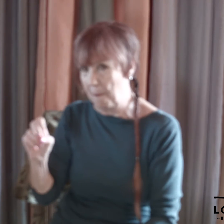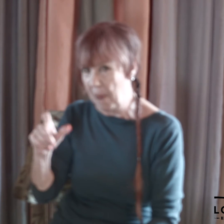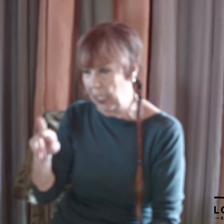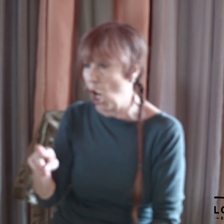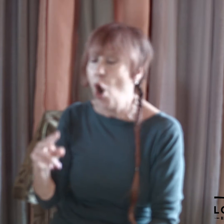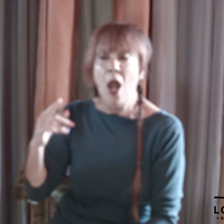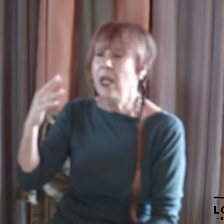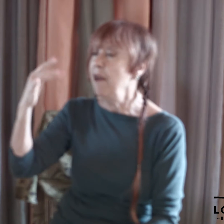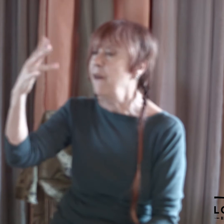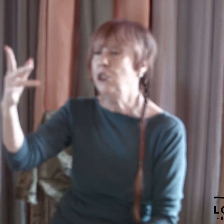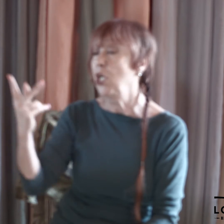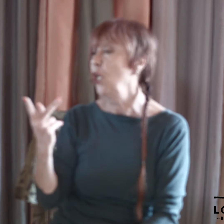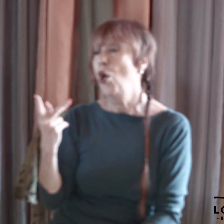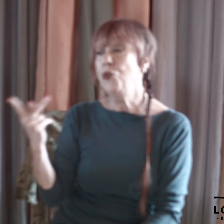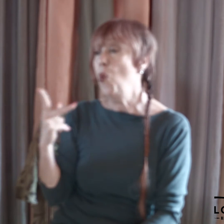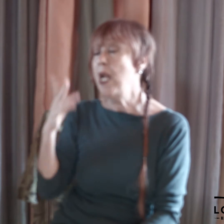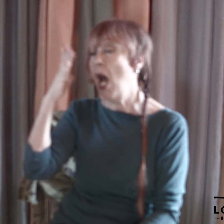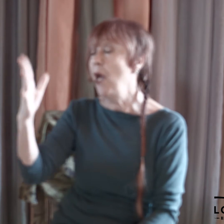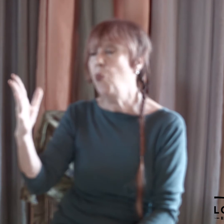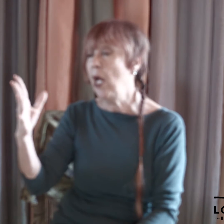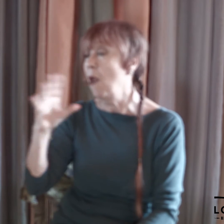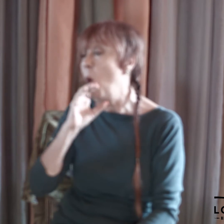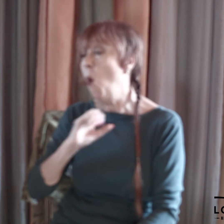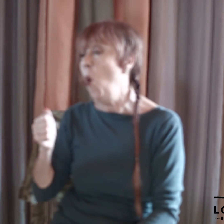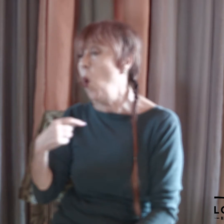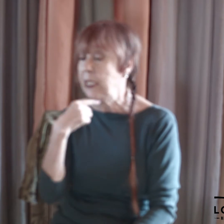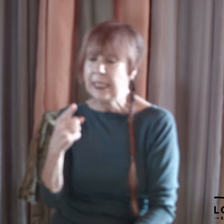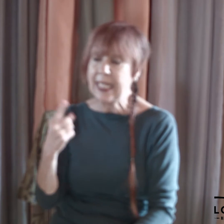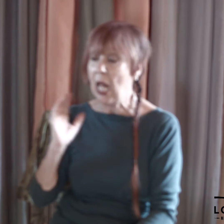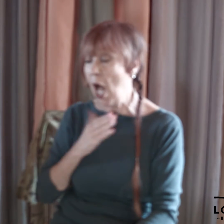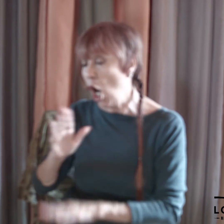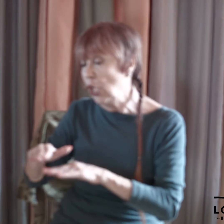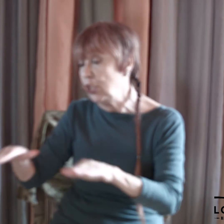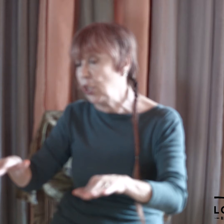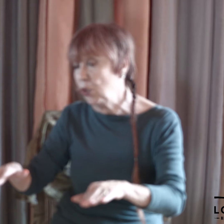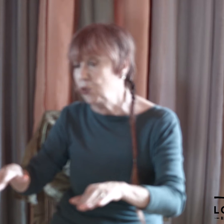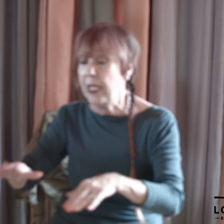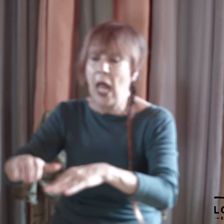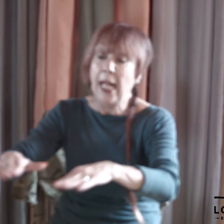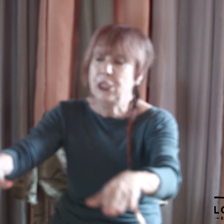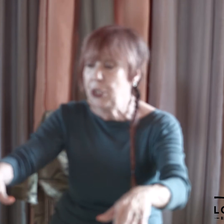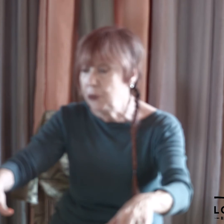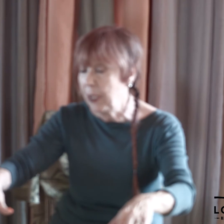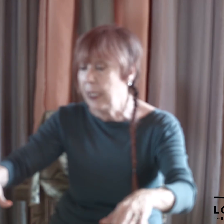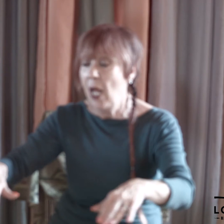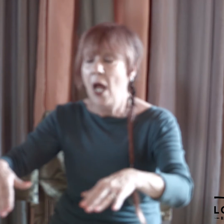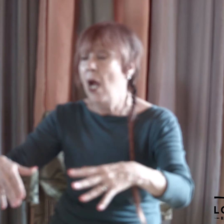days you and I are going to spend our sunset years telling our children and our children's children